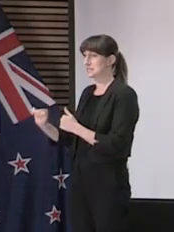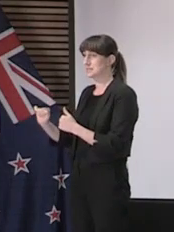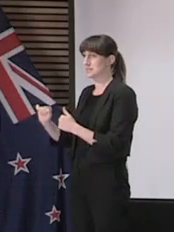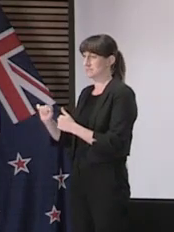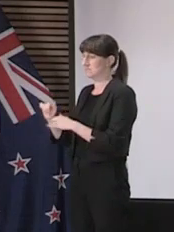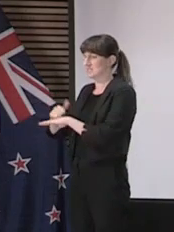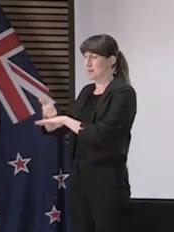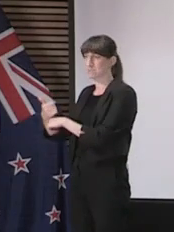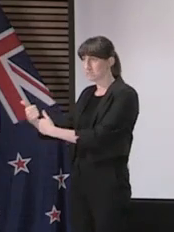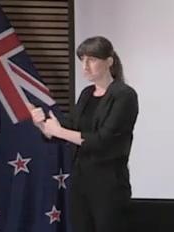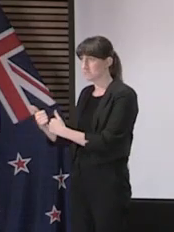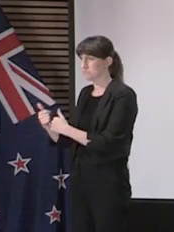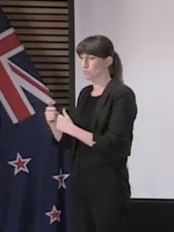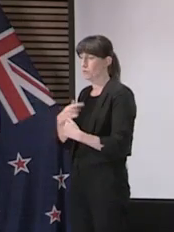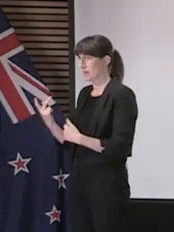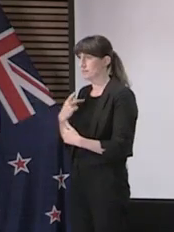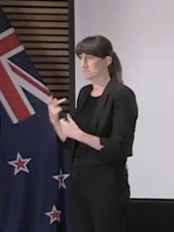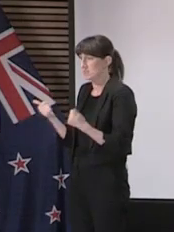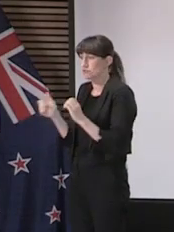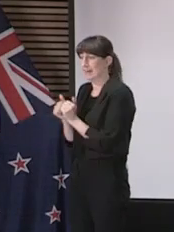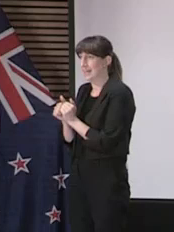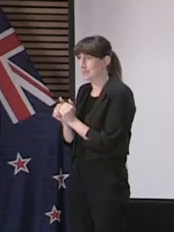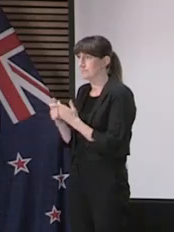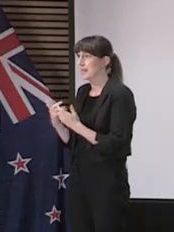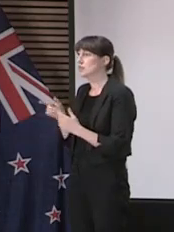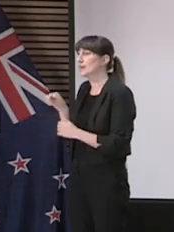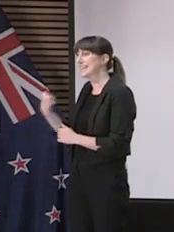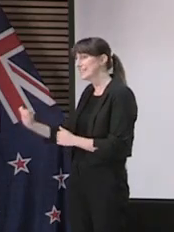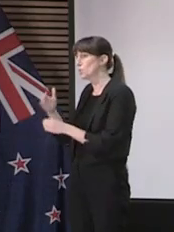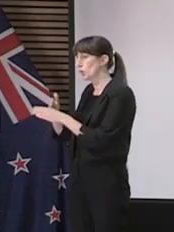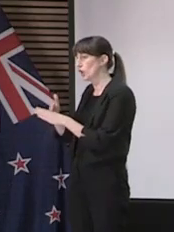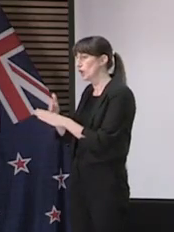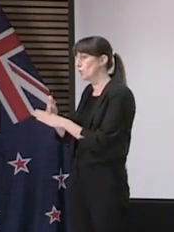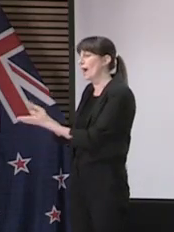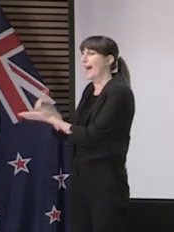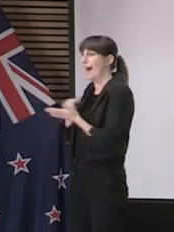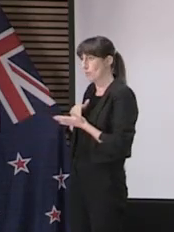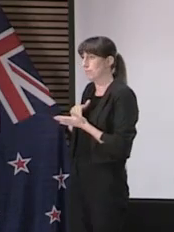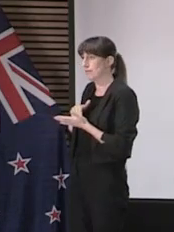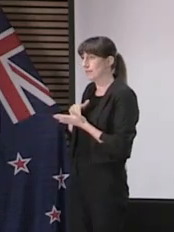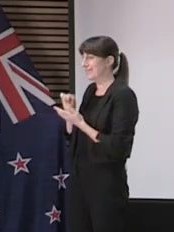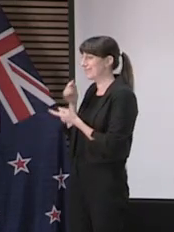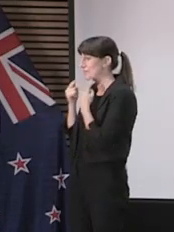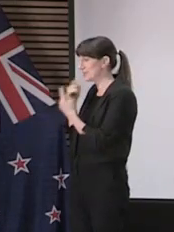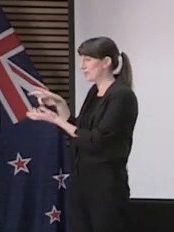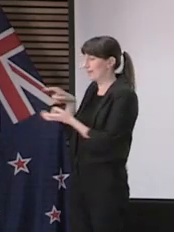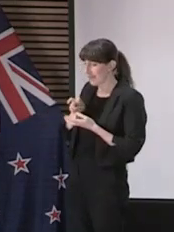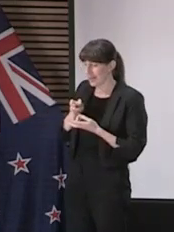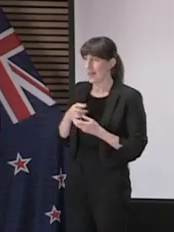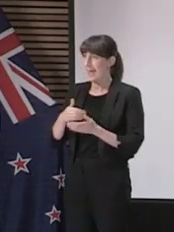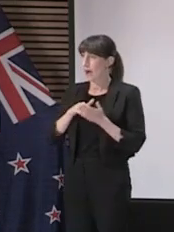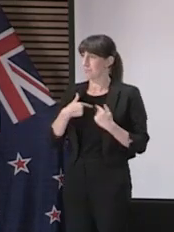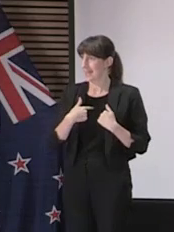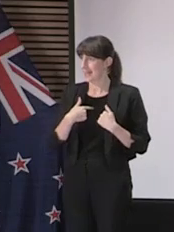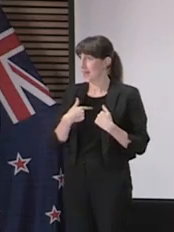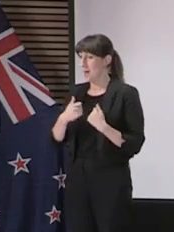Obviously, his findings, I would like to inform our work and also make sure that whatever he finds and what we find from our review is